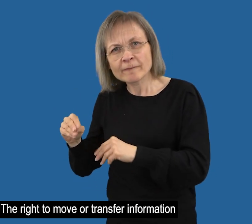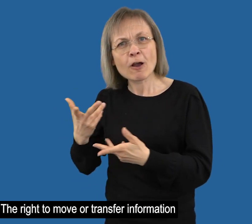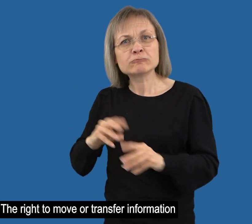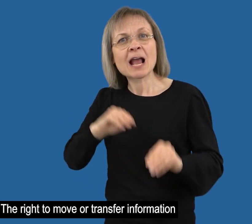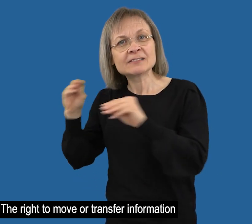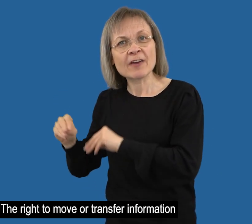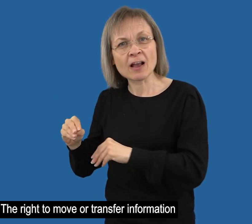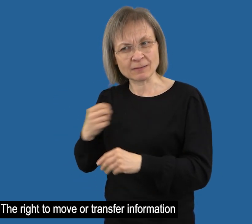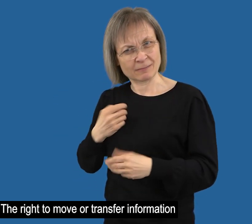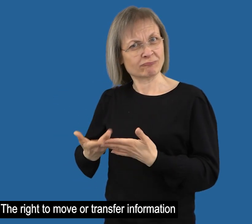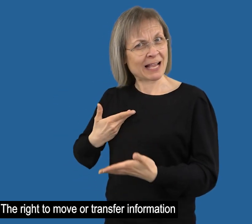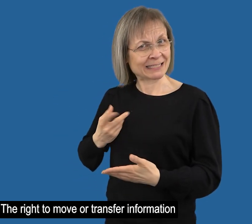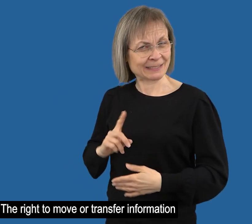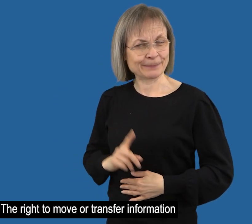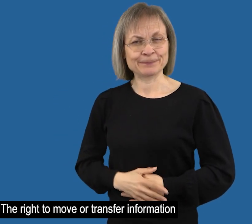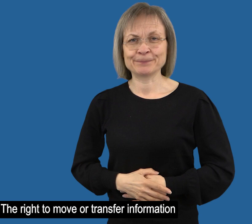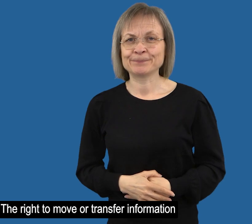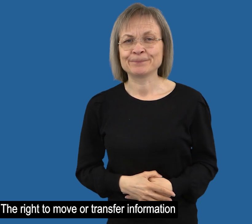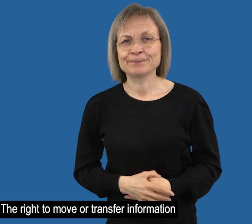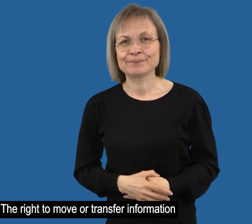The right to move or transfer information.